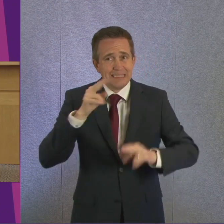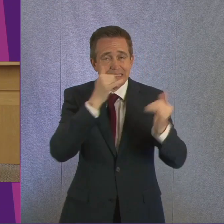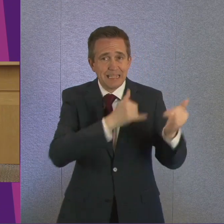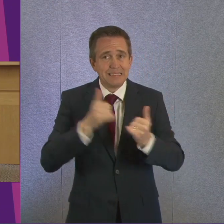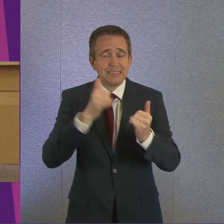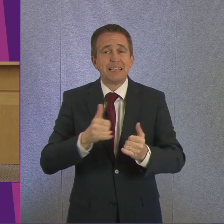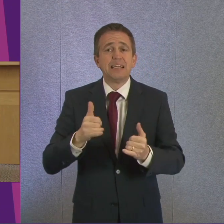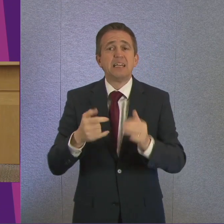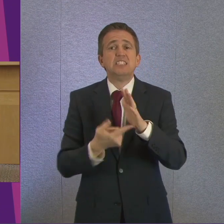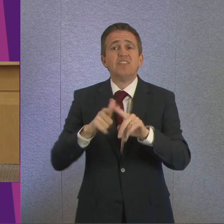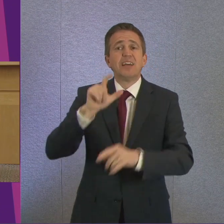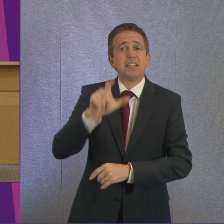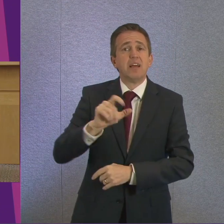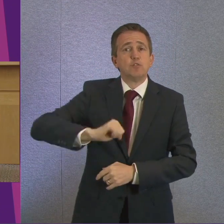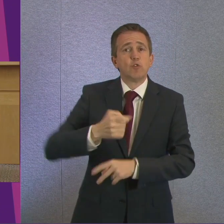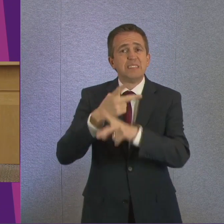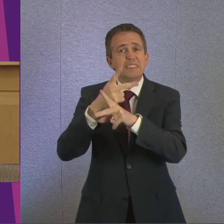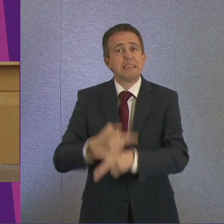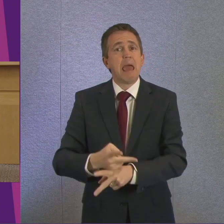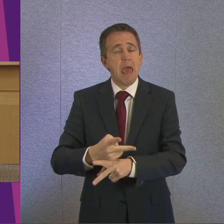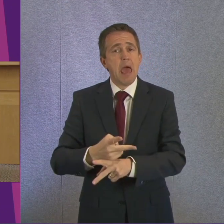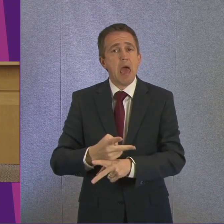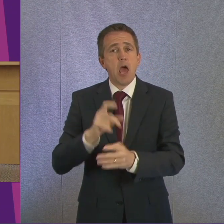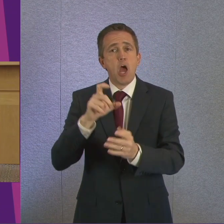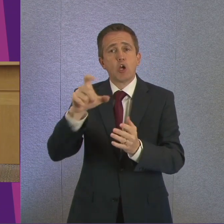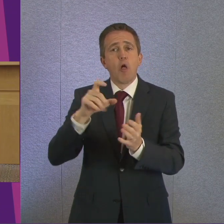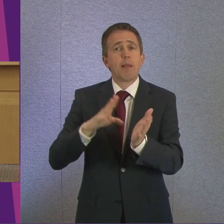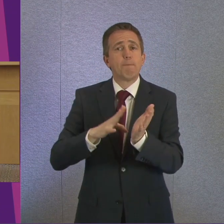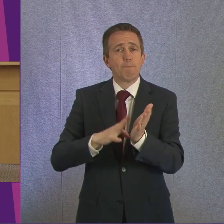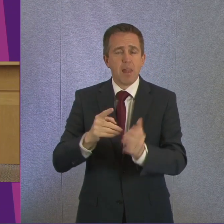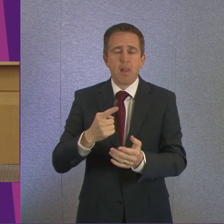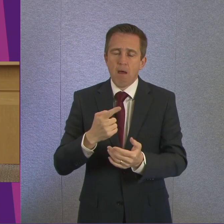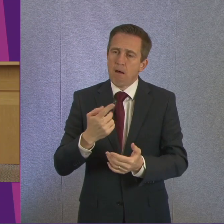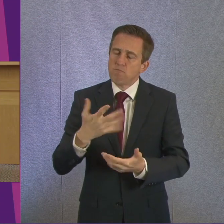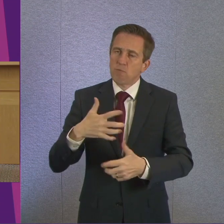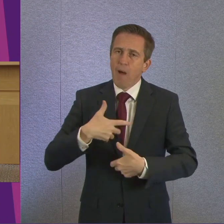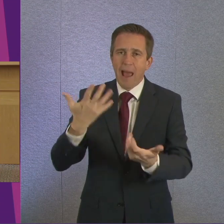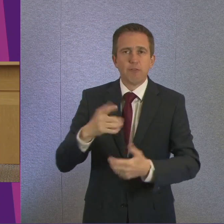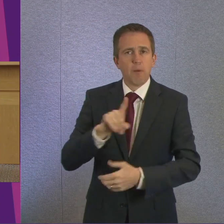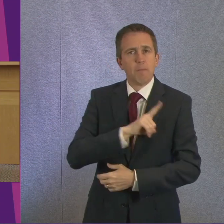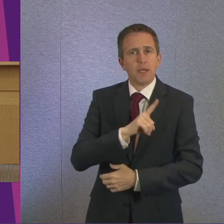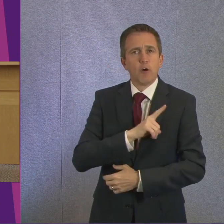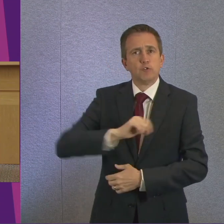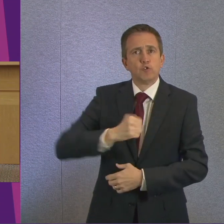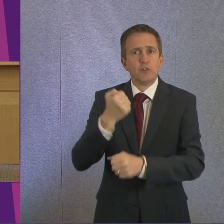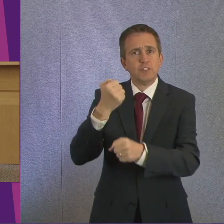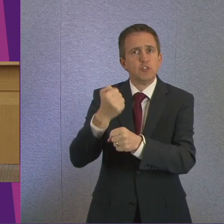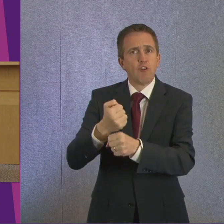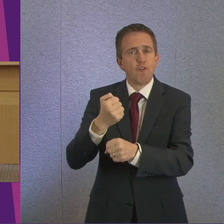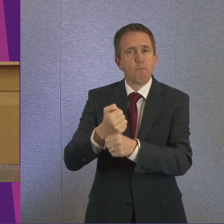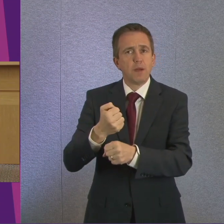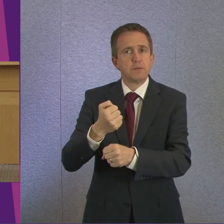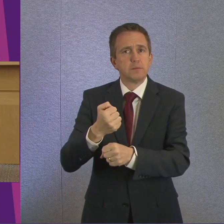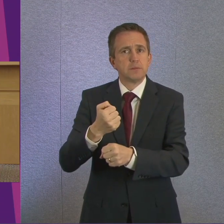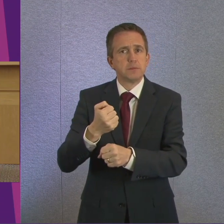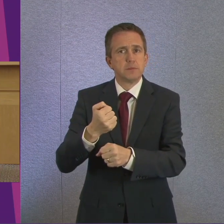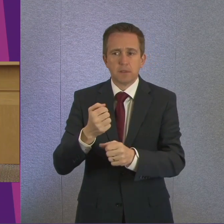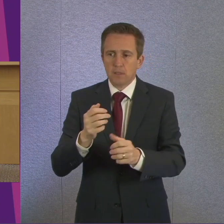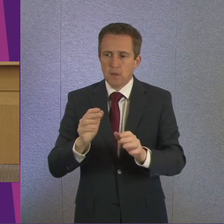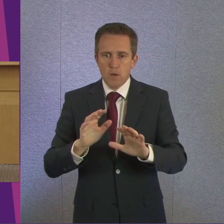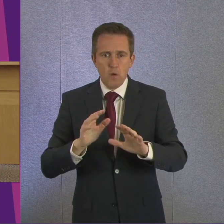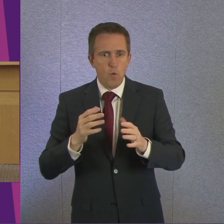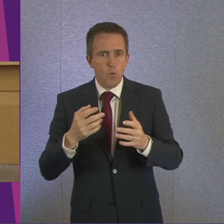Chief Executive of Scottish Care, this week voiced anger at the Scottish Government's failure to end the continued exposure of